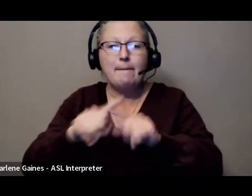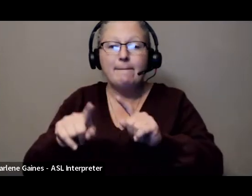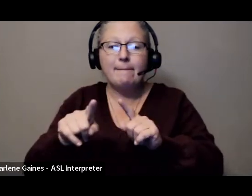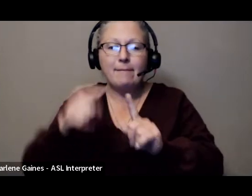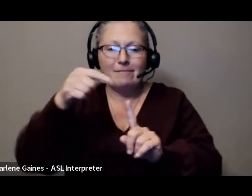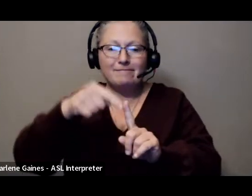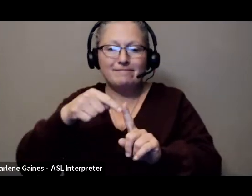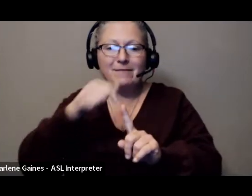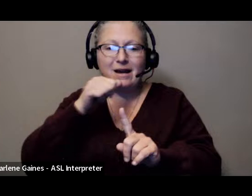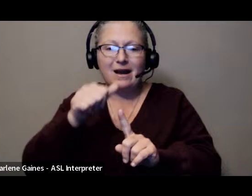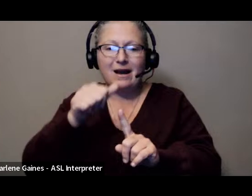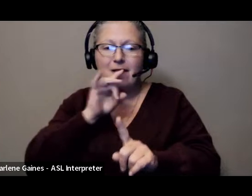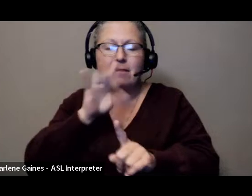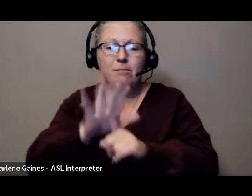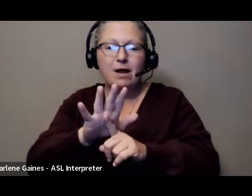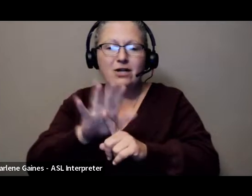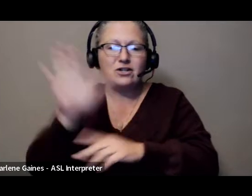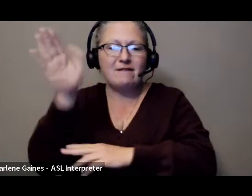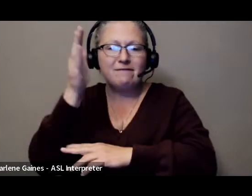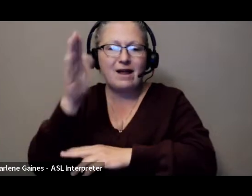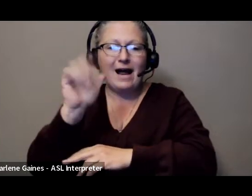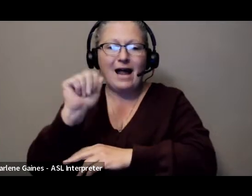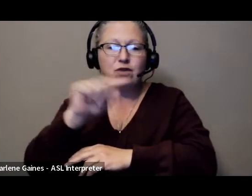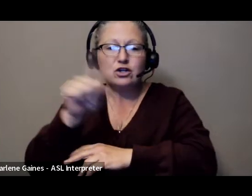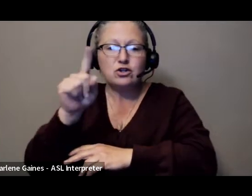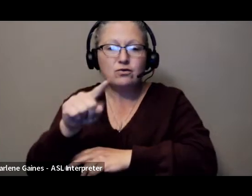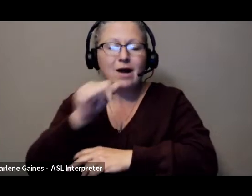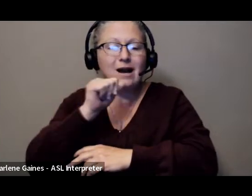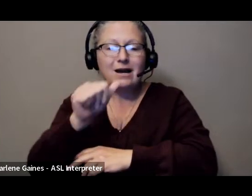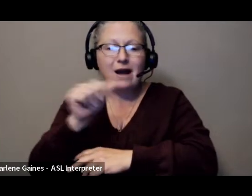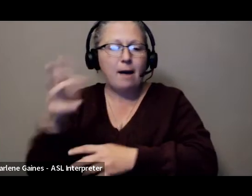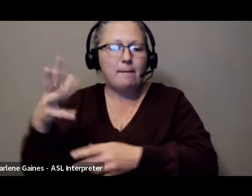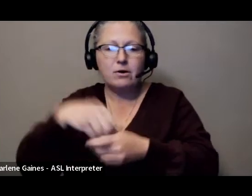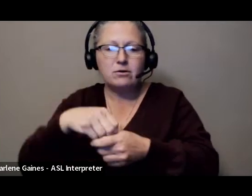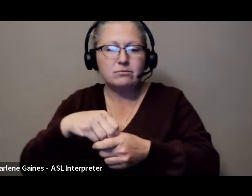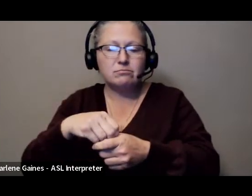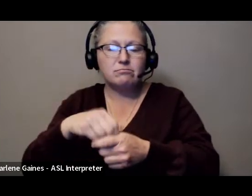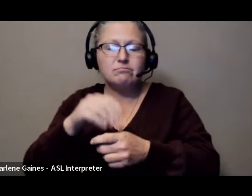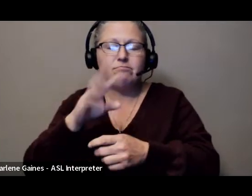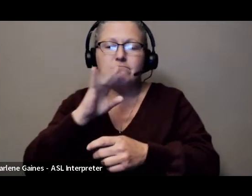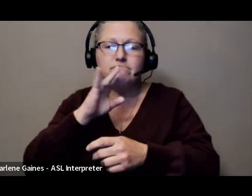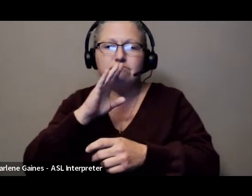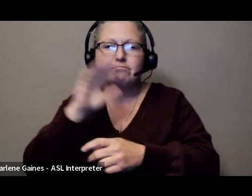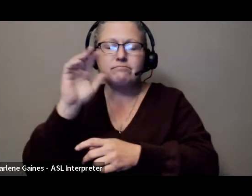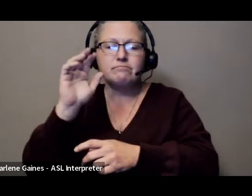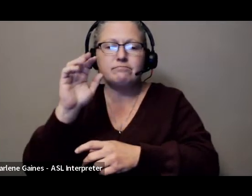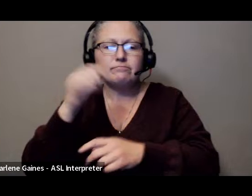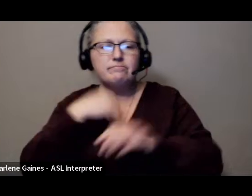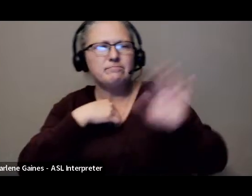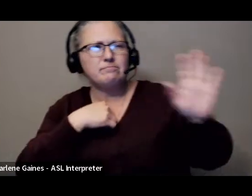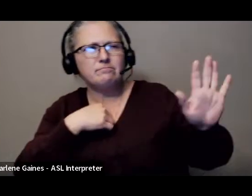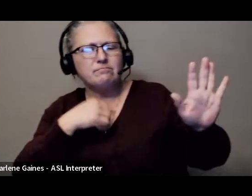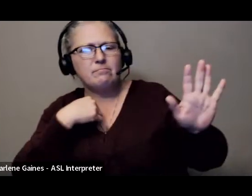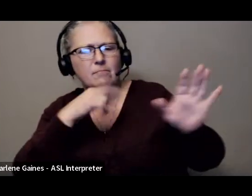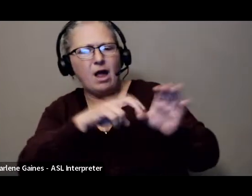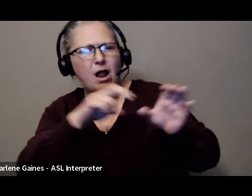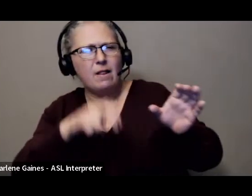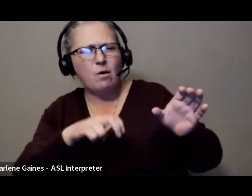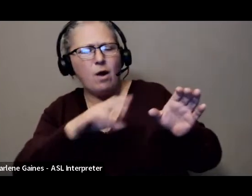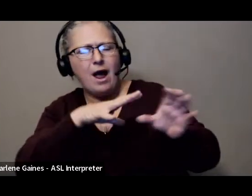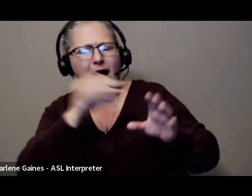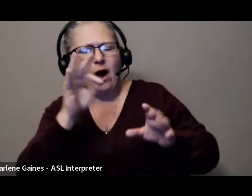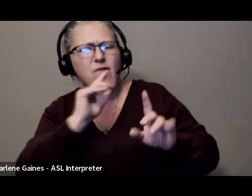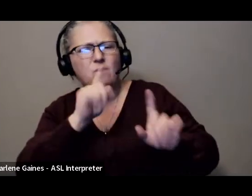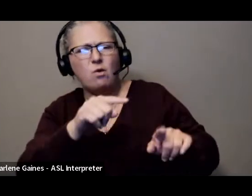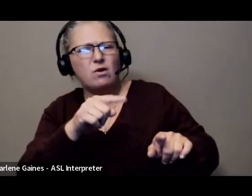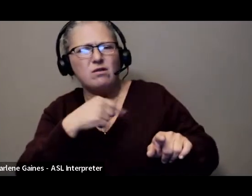of the pledge to the flag. Trustee Andrade Zuniga does not participate in reciting the pledge. I'm going to call that out of order. No, it's I'm my going to public call that comment. out of